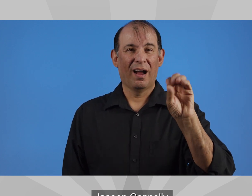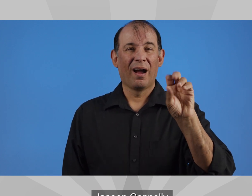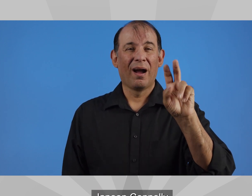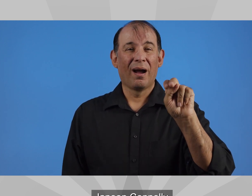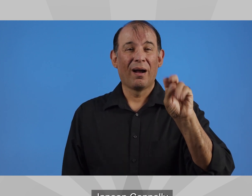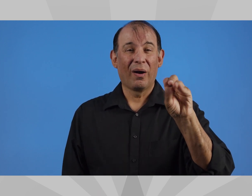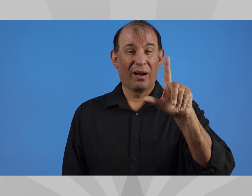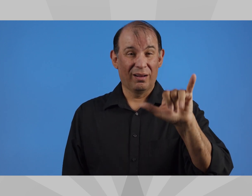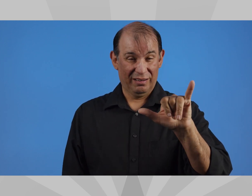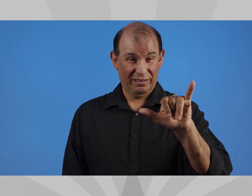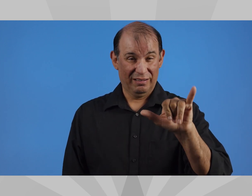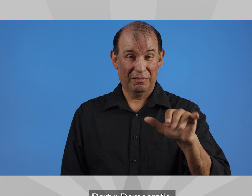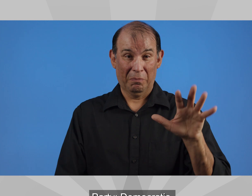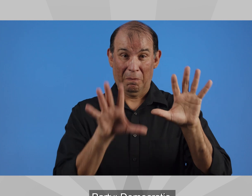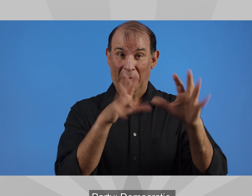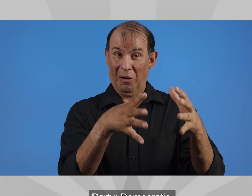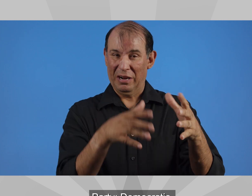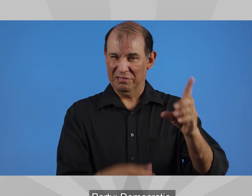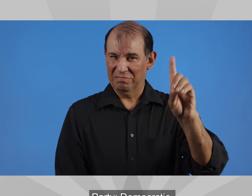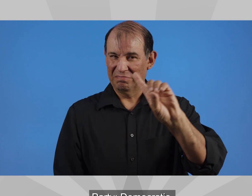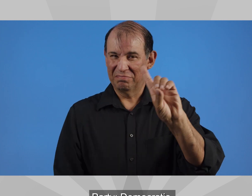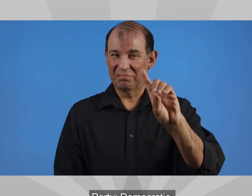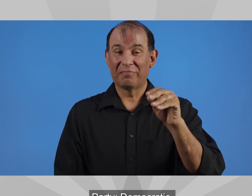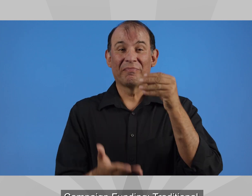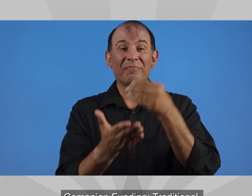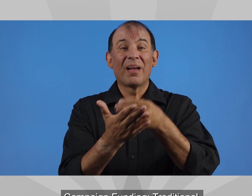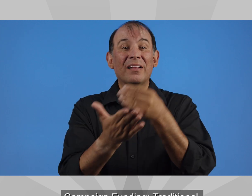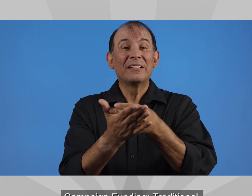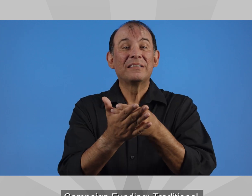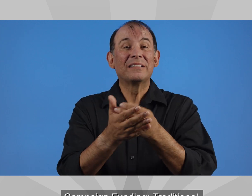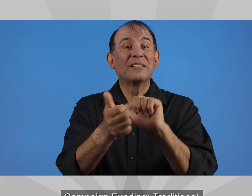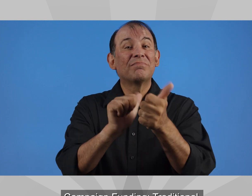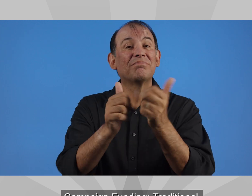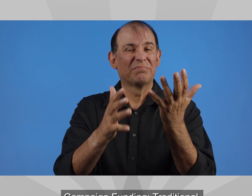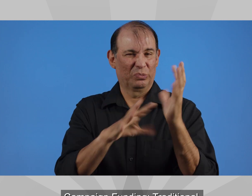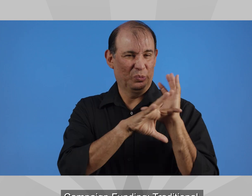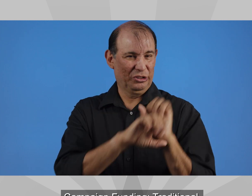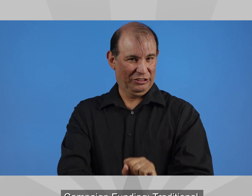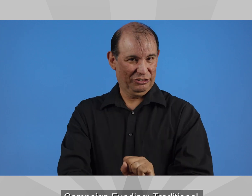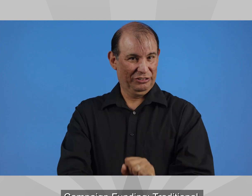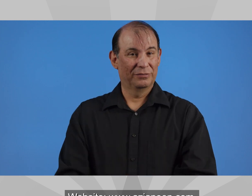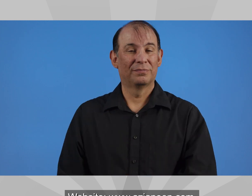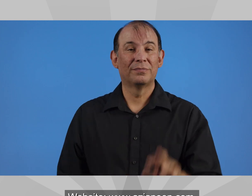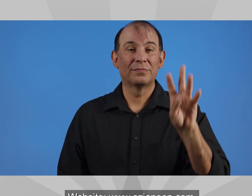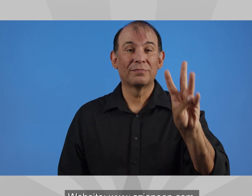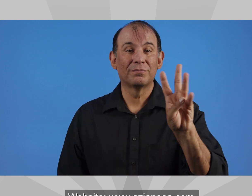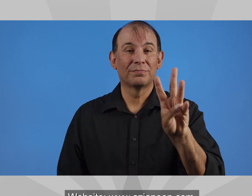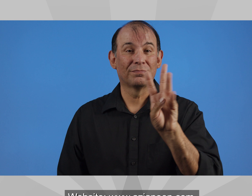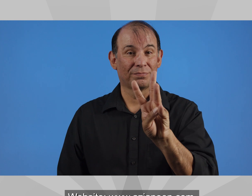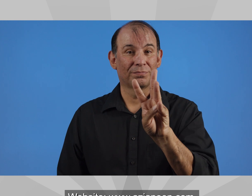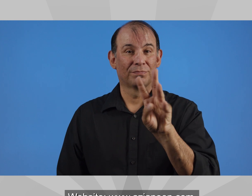Janeen Connolly. Party Democratic. Campaign funding traditional.